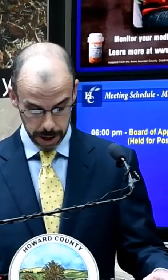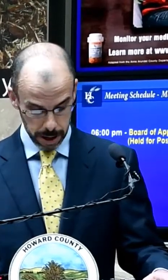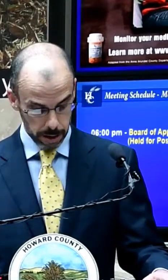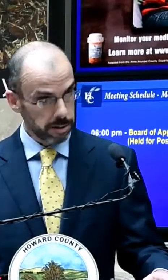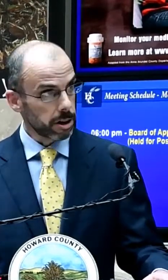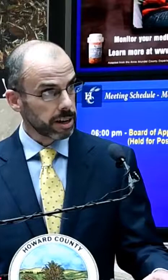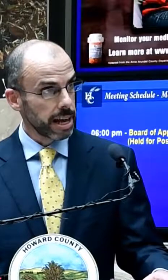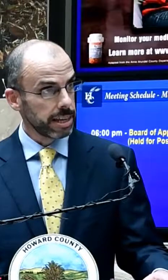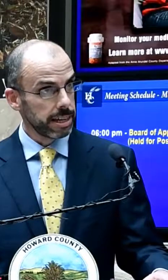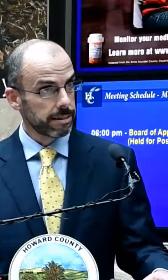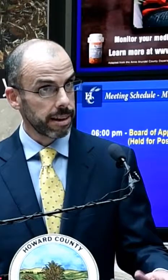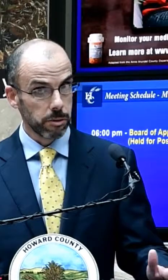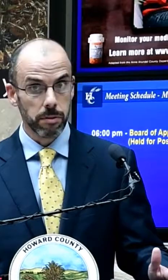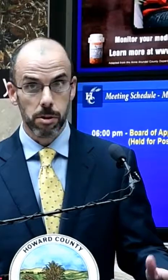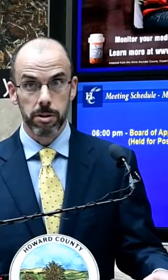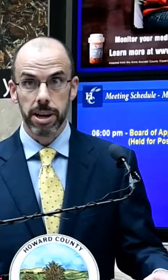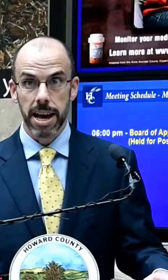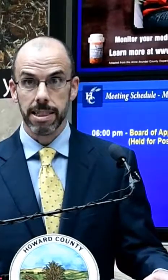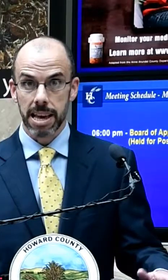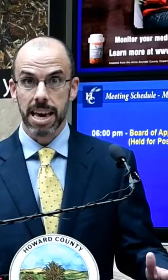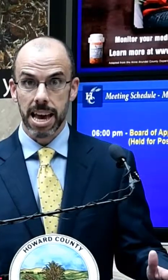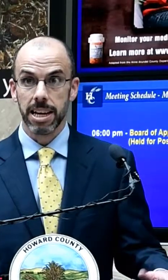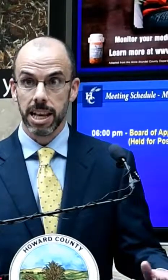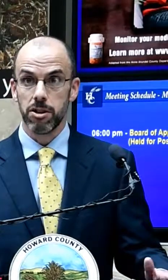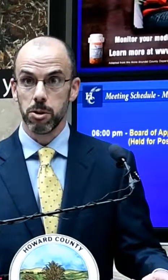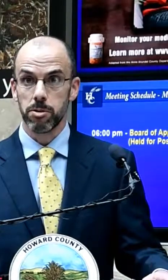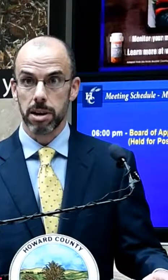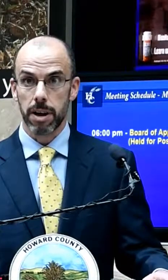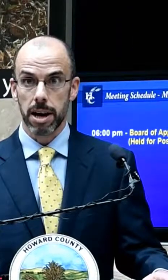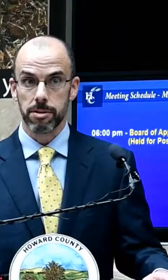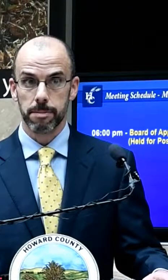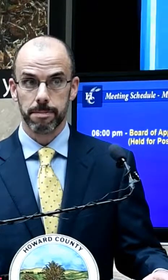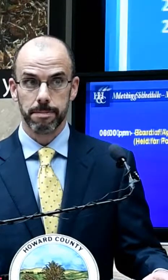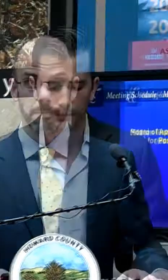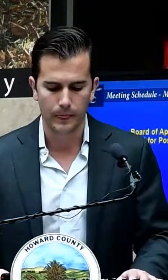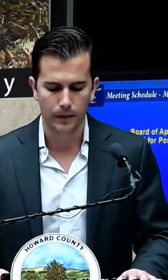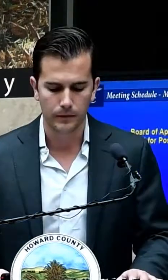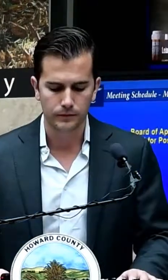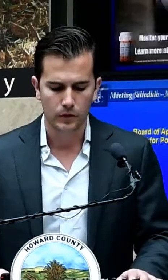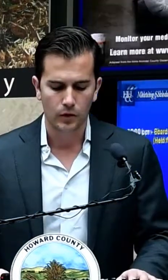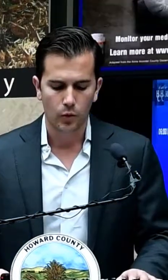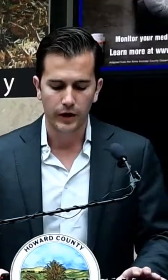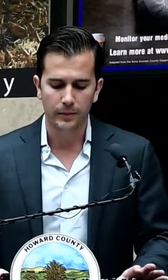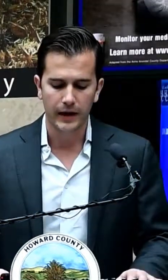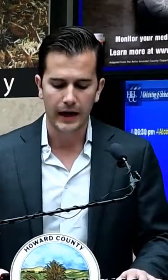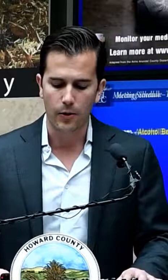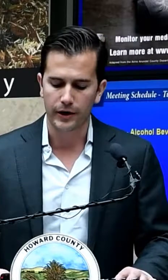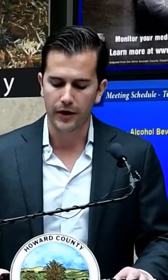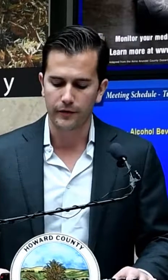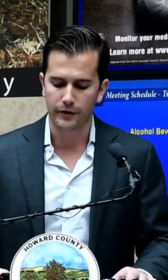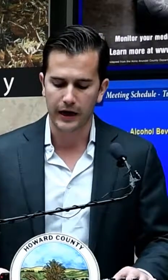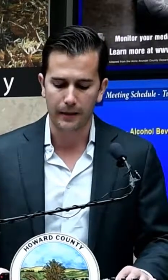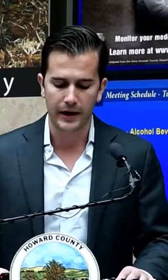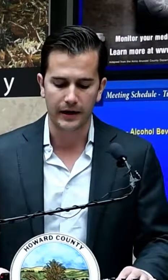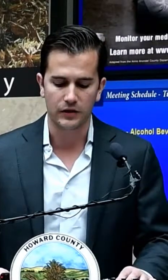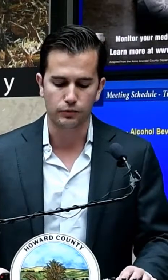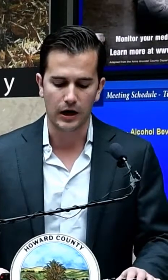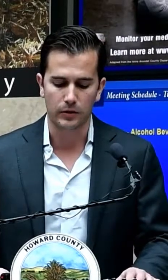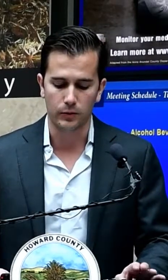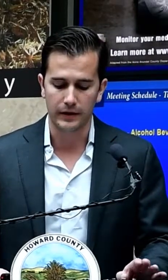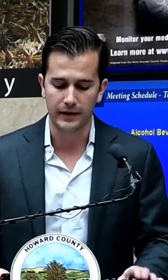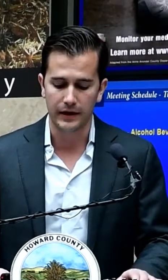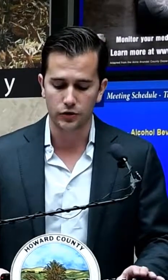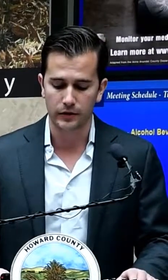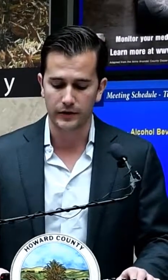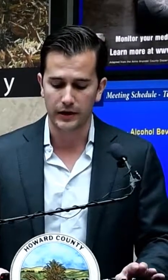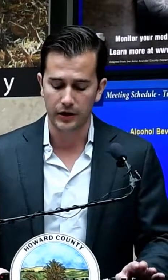donation of these Narcan kits. As we've heard today, they can and they do save lives. We commend Howard County for combating this